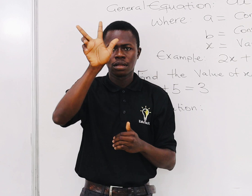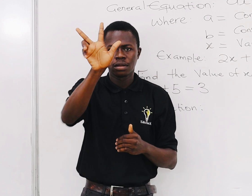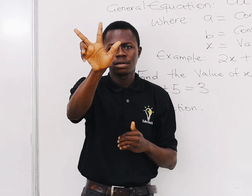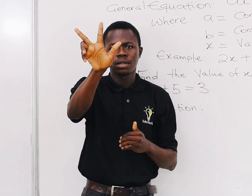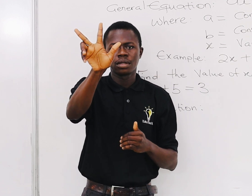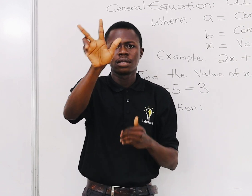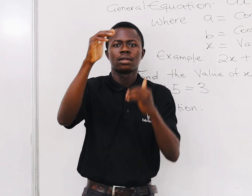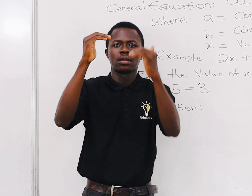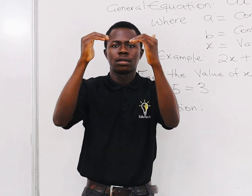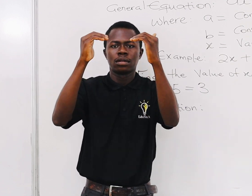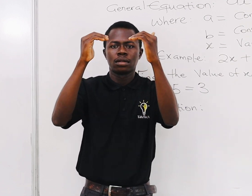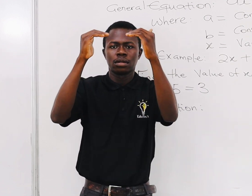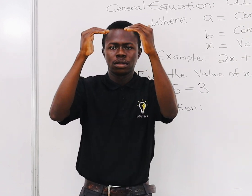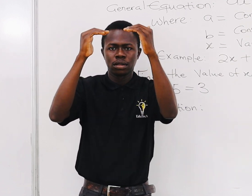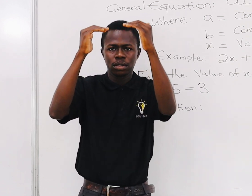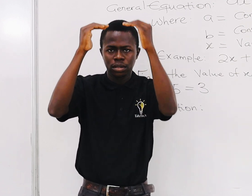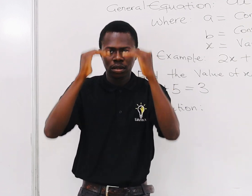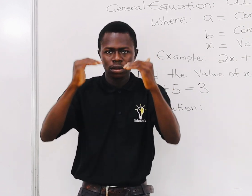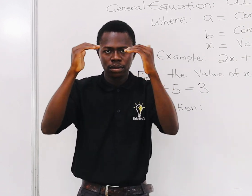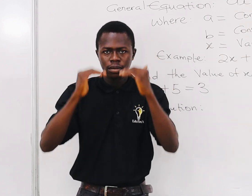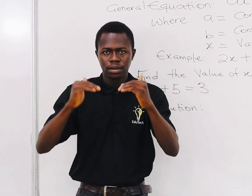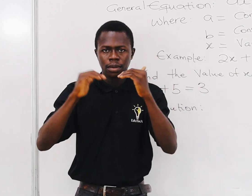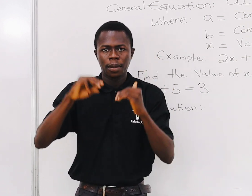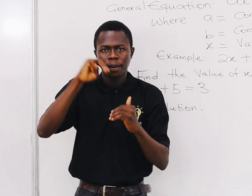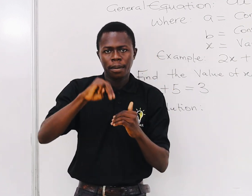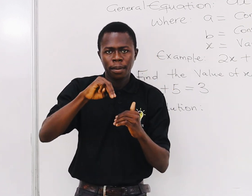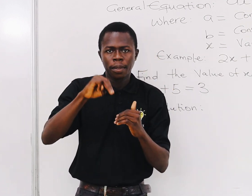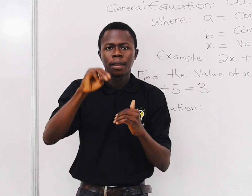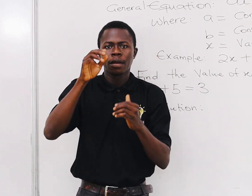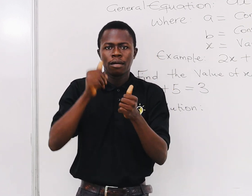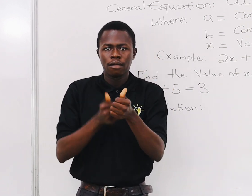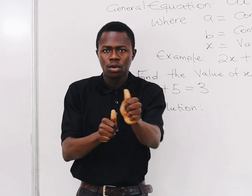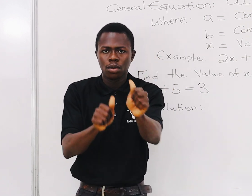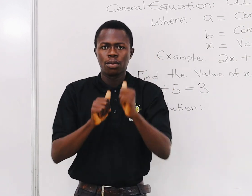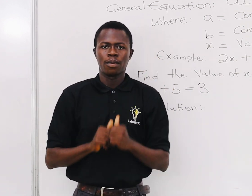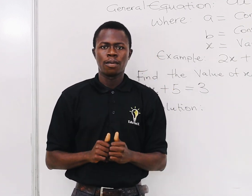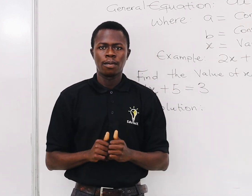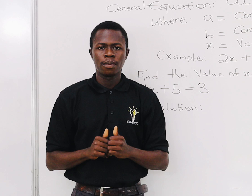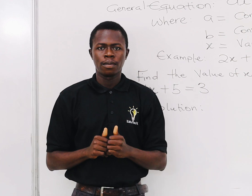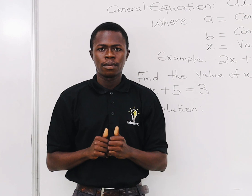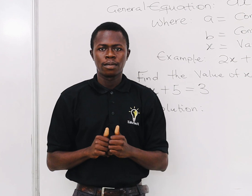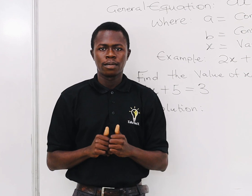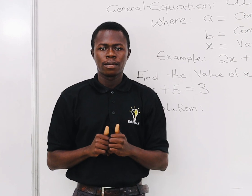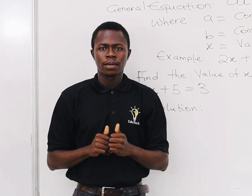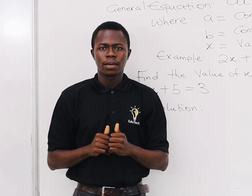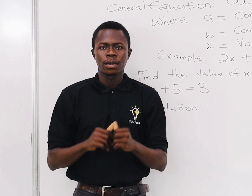So we have 3 steps that will help us to solve simple linear equations.